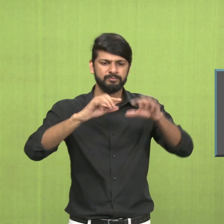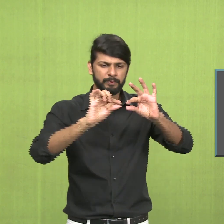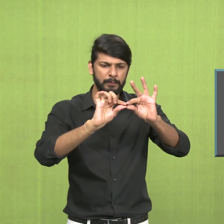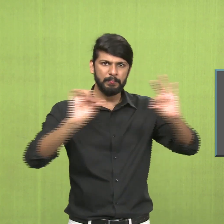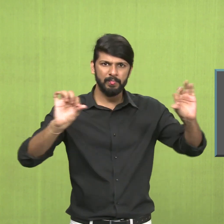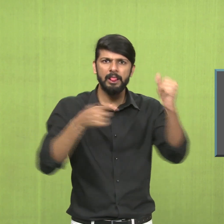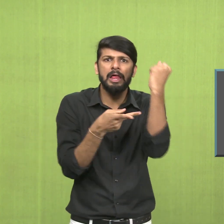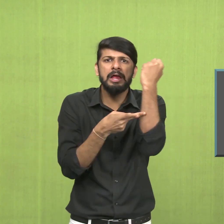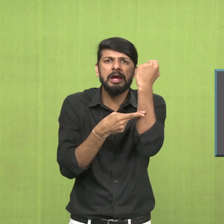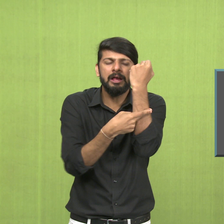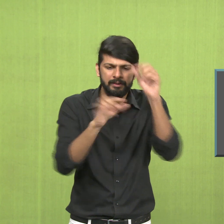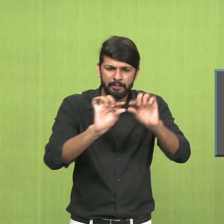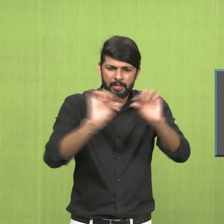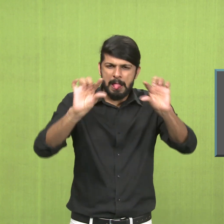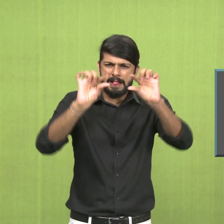You see linoleum.